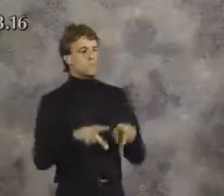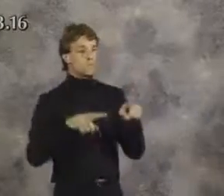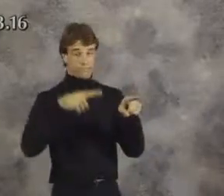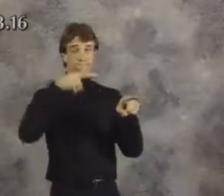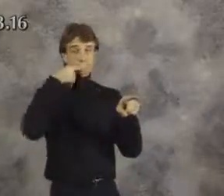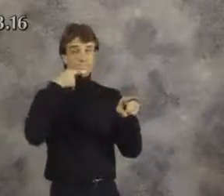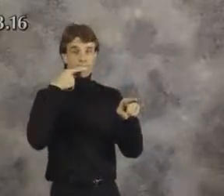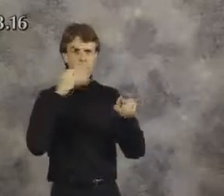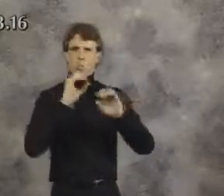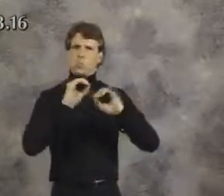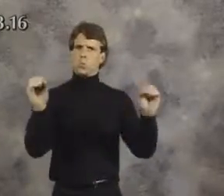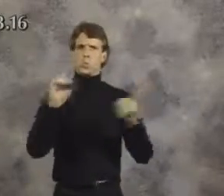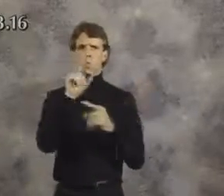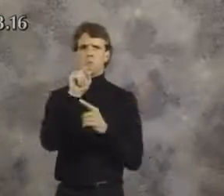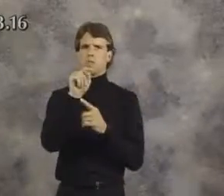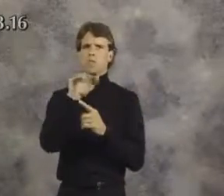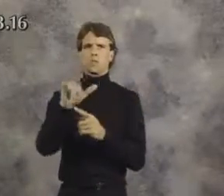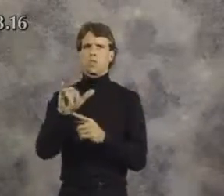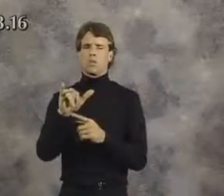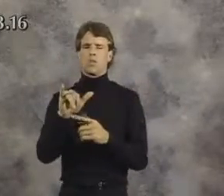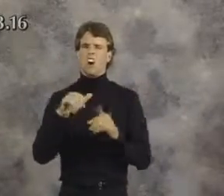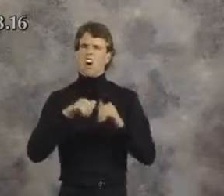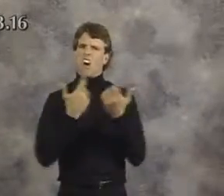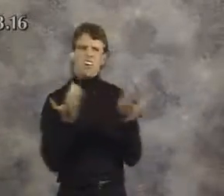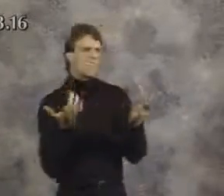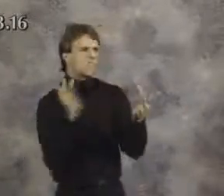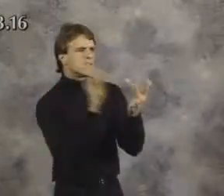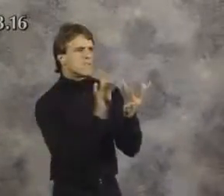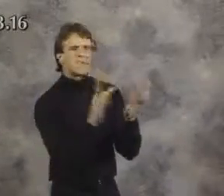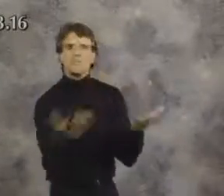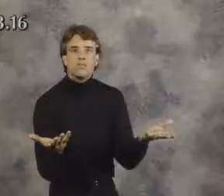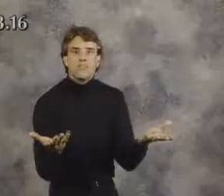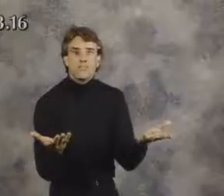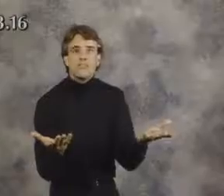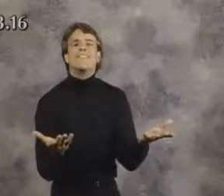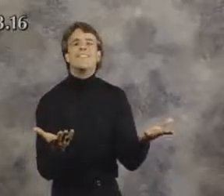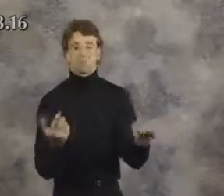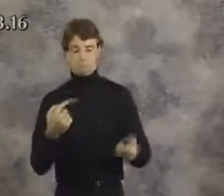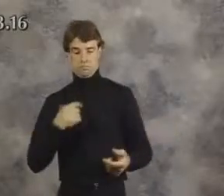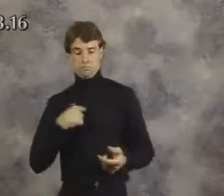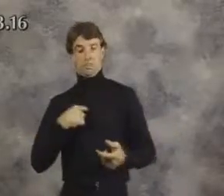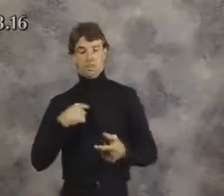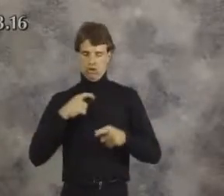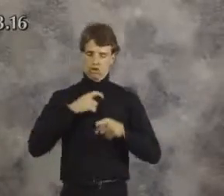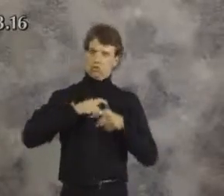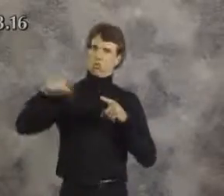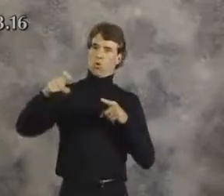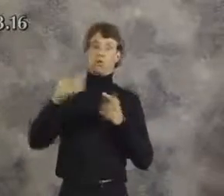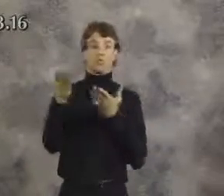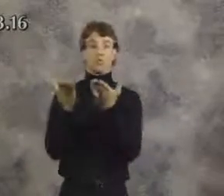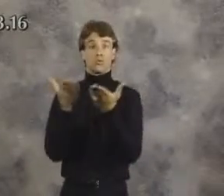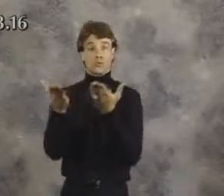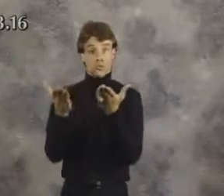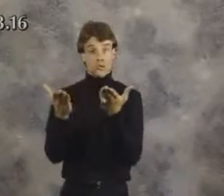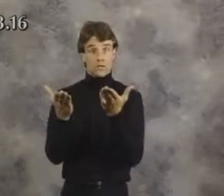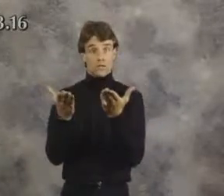Suppose I wanted to get in touch with a hearing person who did not have a TTY. I would call the